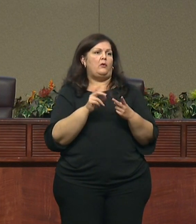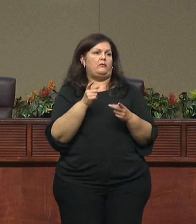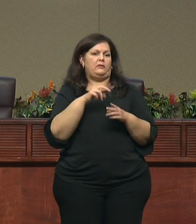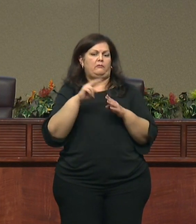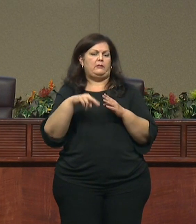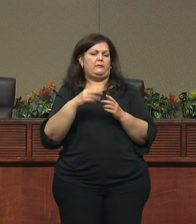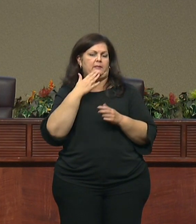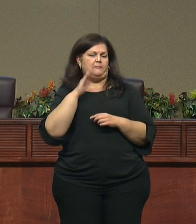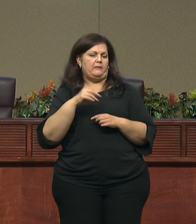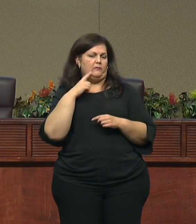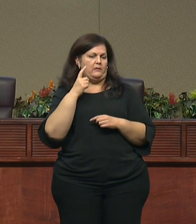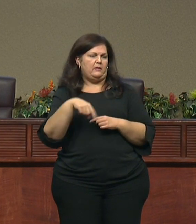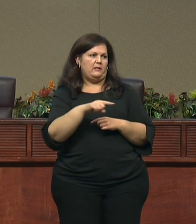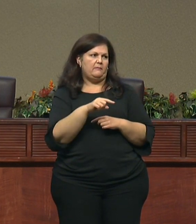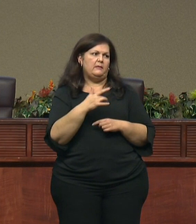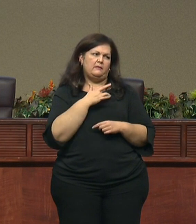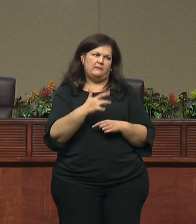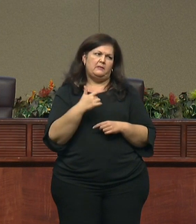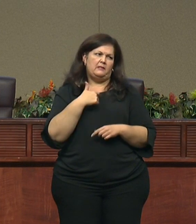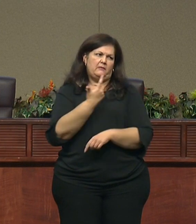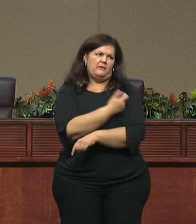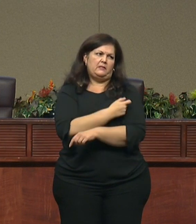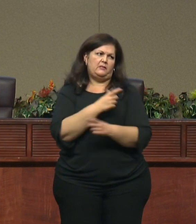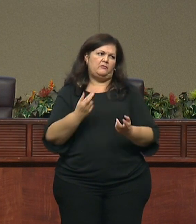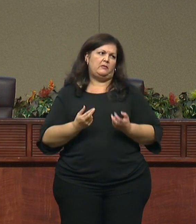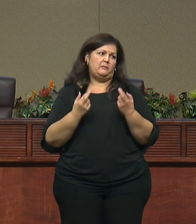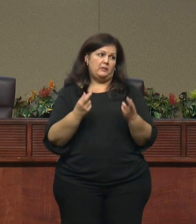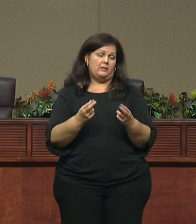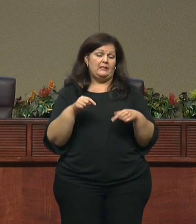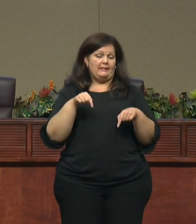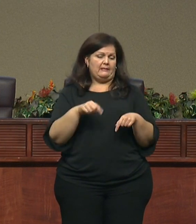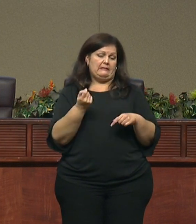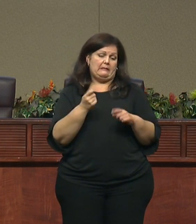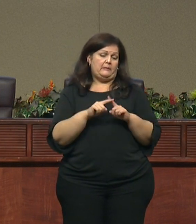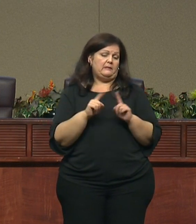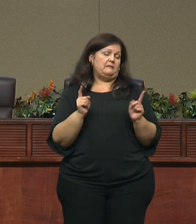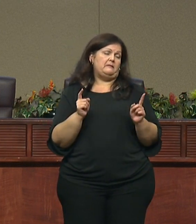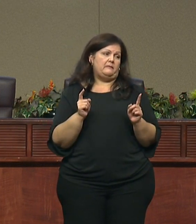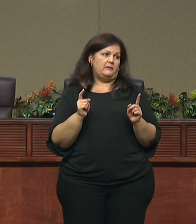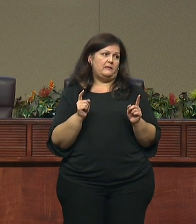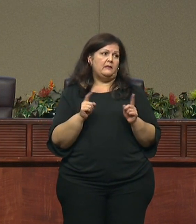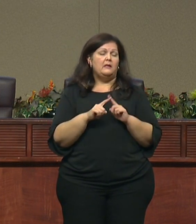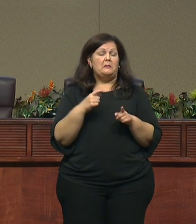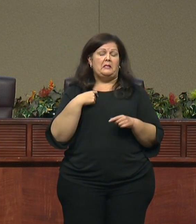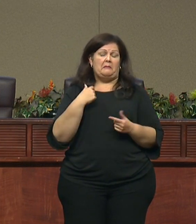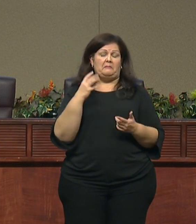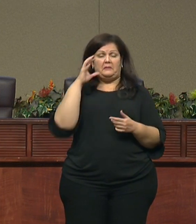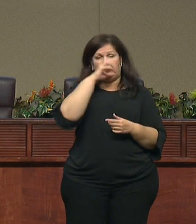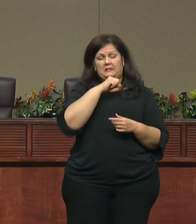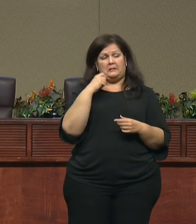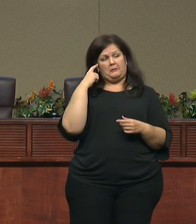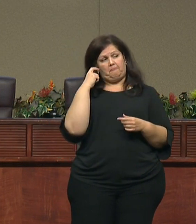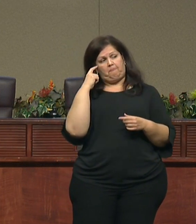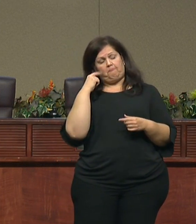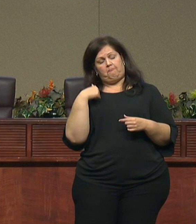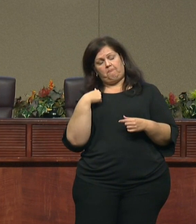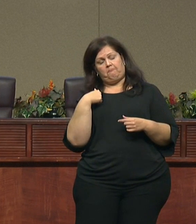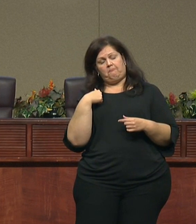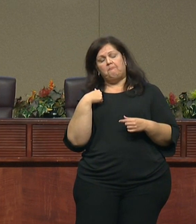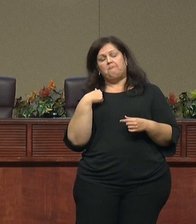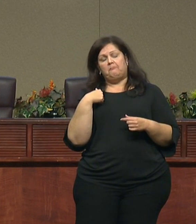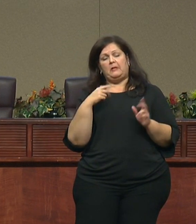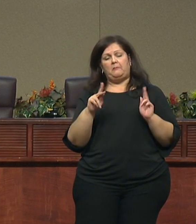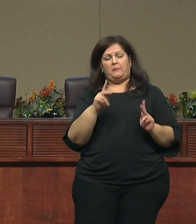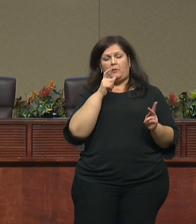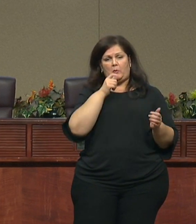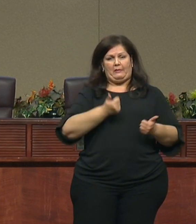That's normally how they go about vaccinations. Now, this one is a little bit different, but I suspect that people in